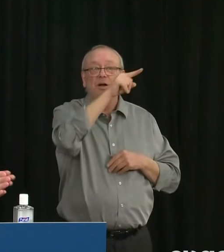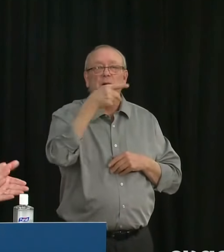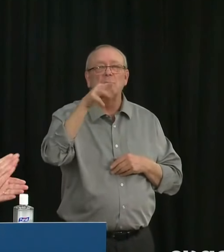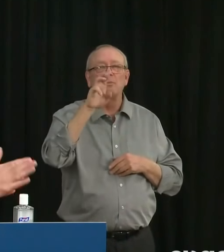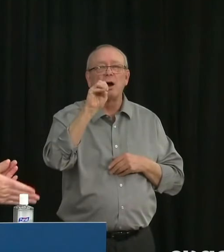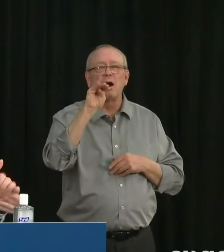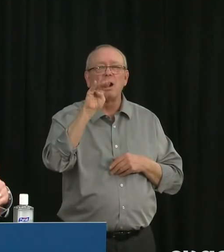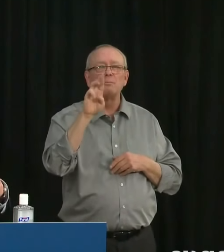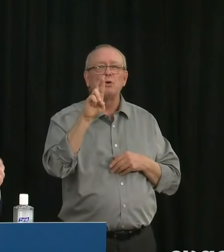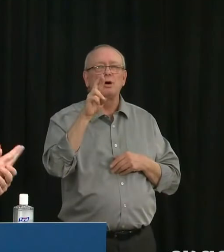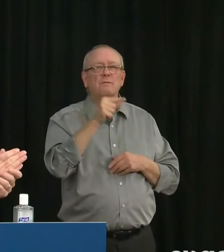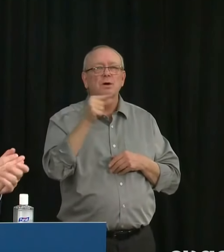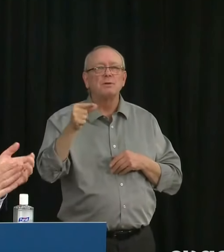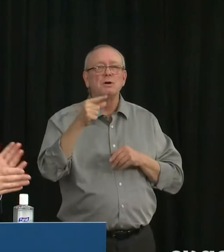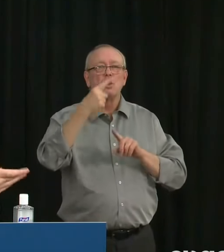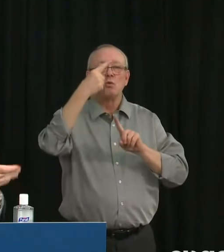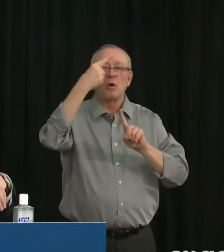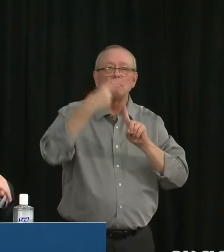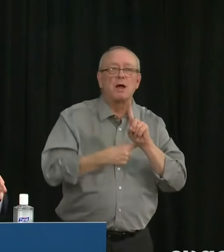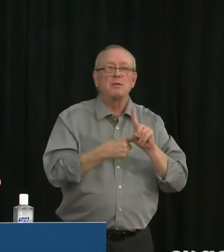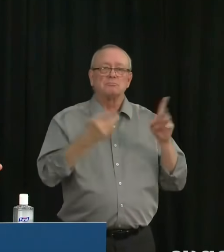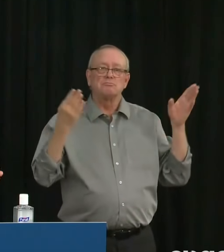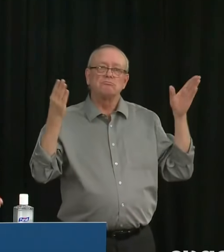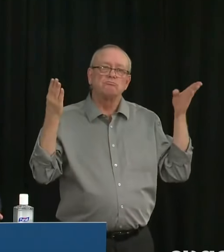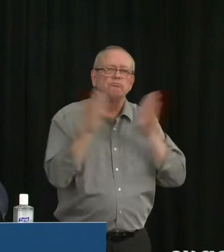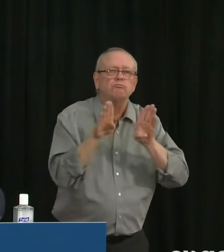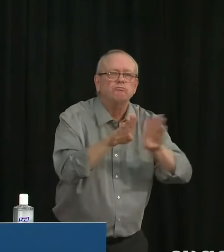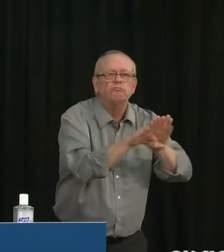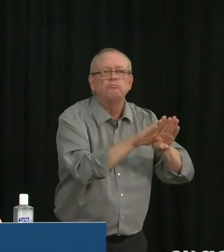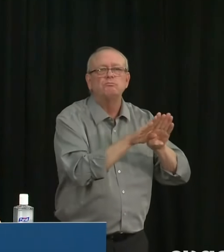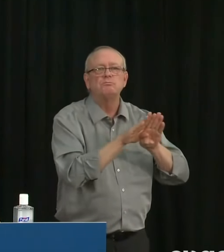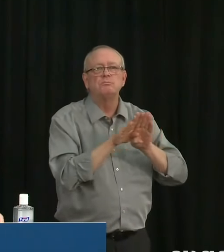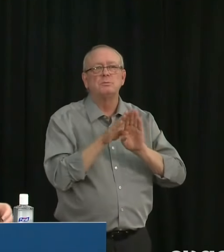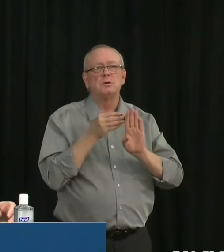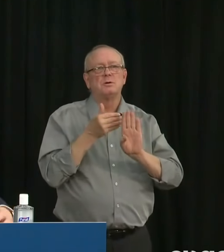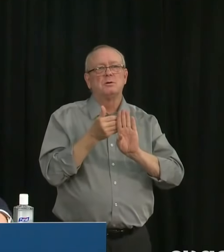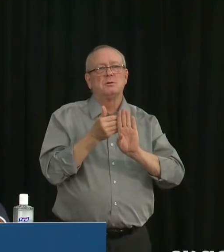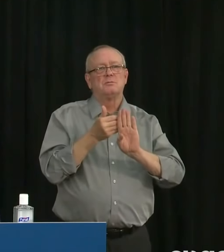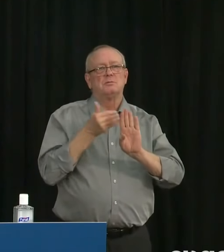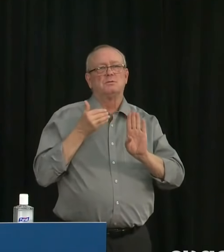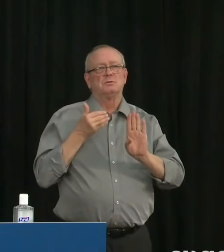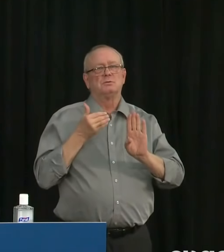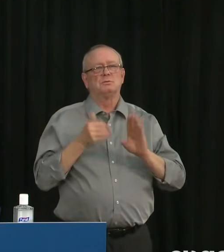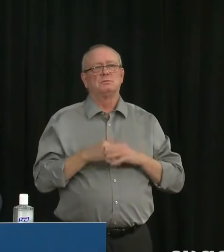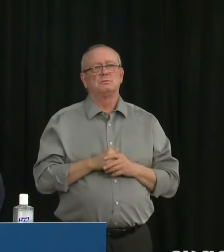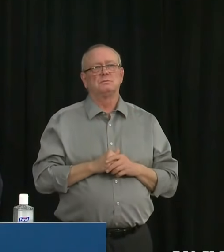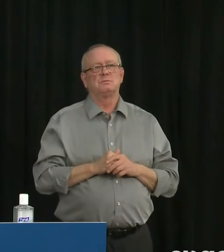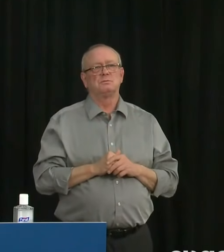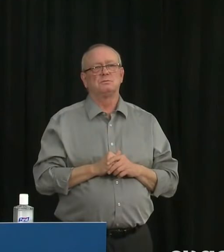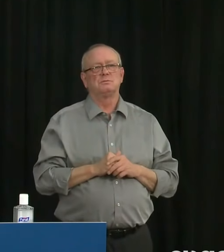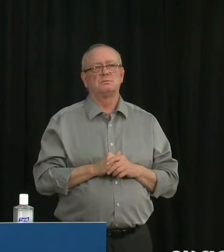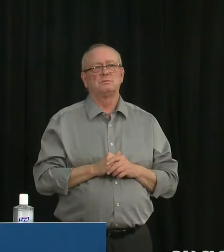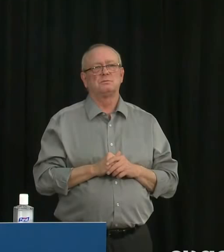prior to announcing a more limited restriction framework on Tuesday?